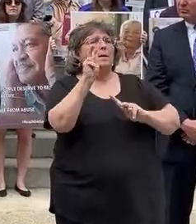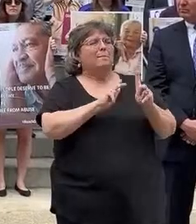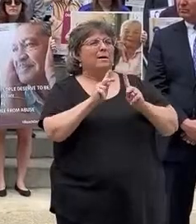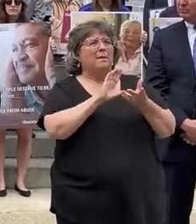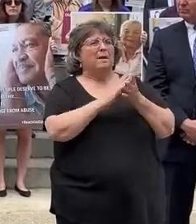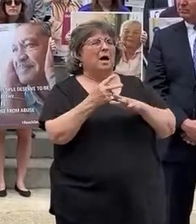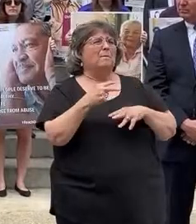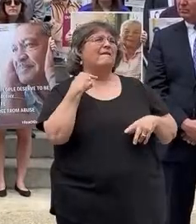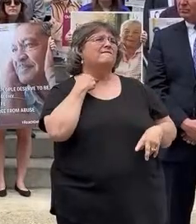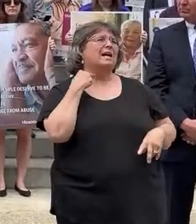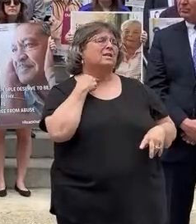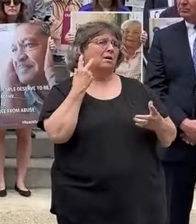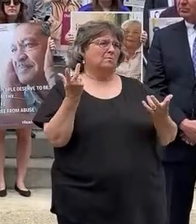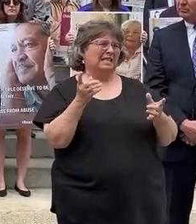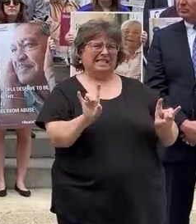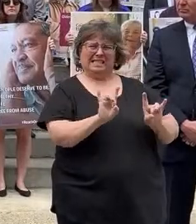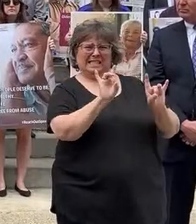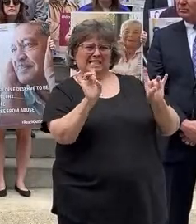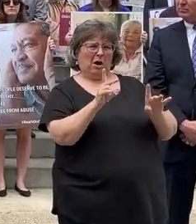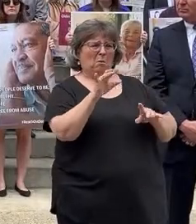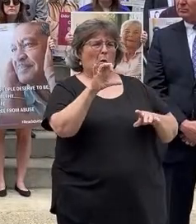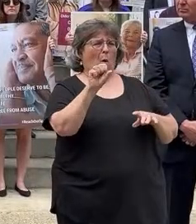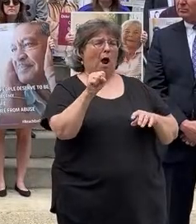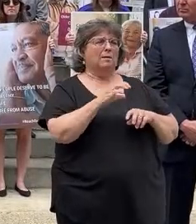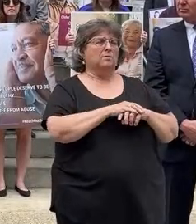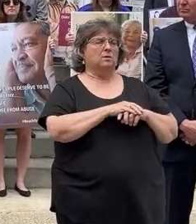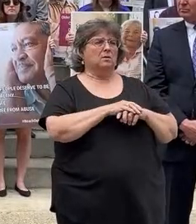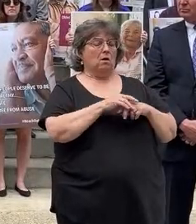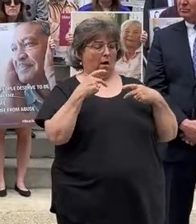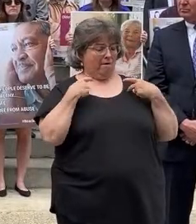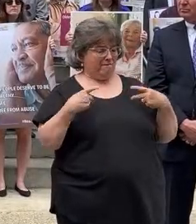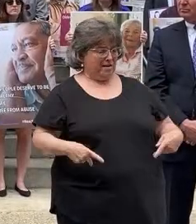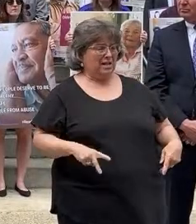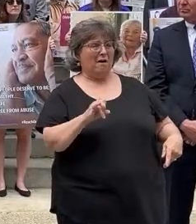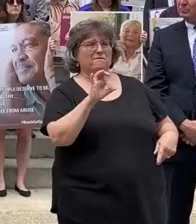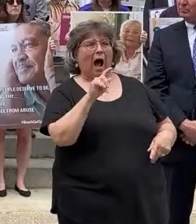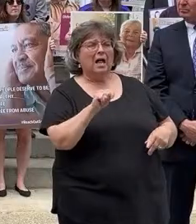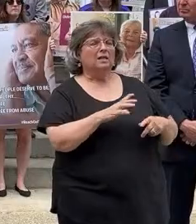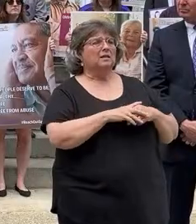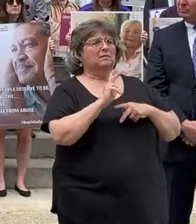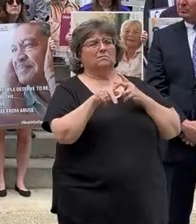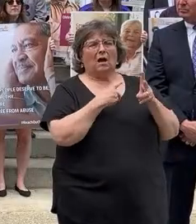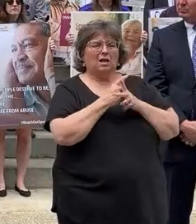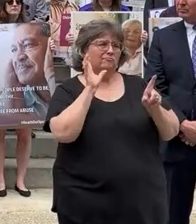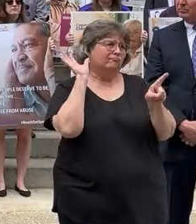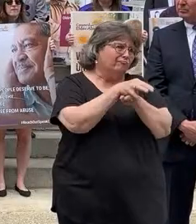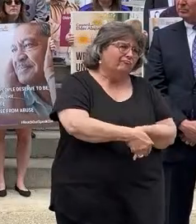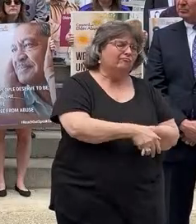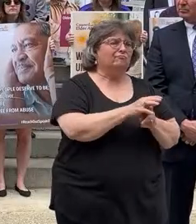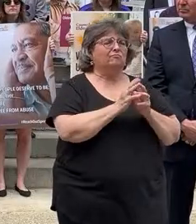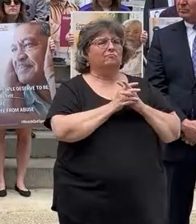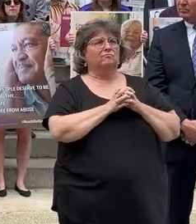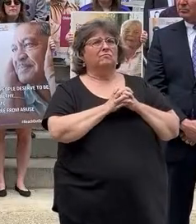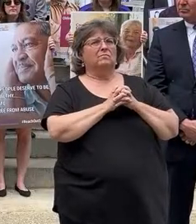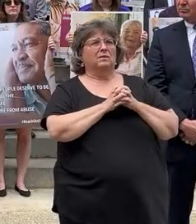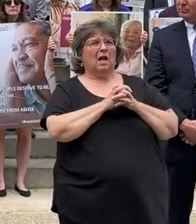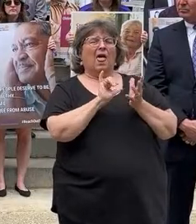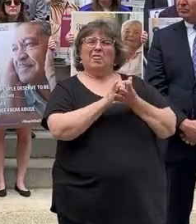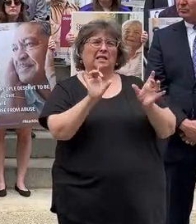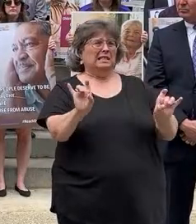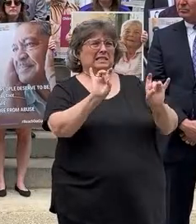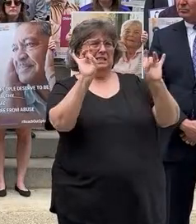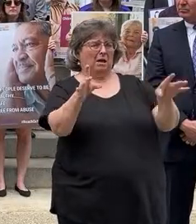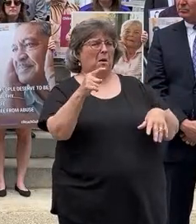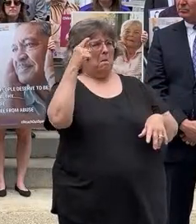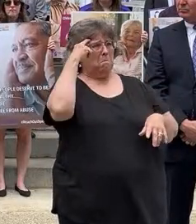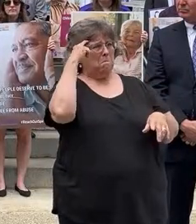of sometimes heinous crimes when they're physical, violent types of attacks. Can be terrible when